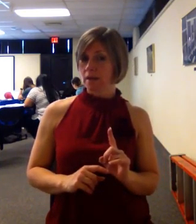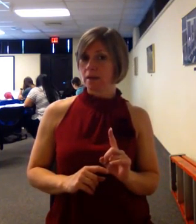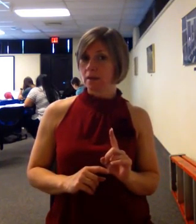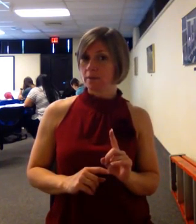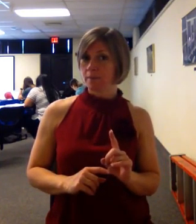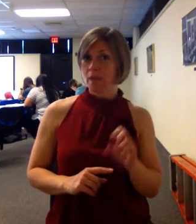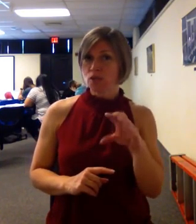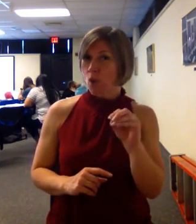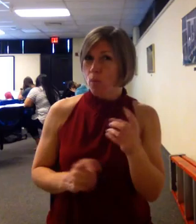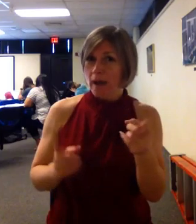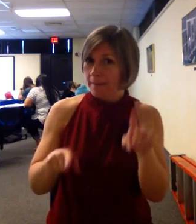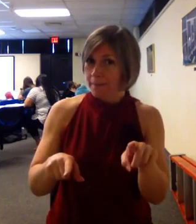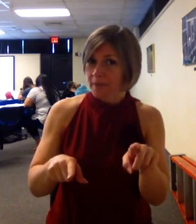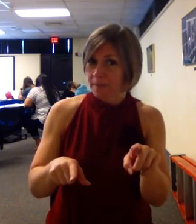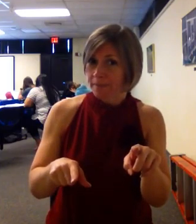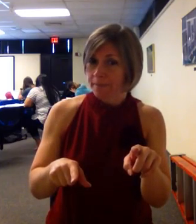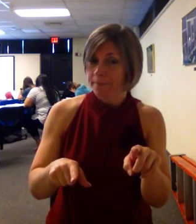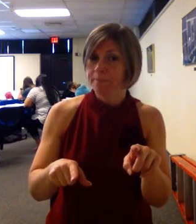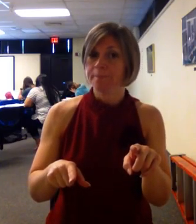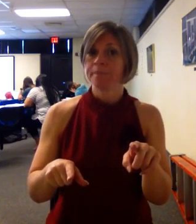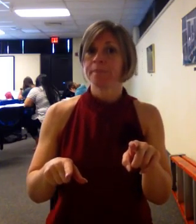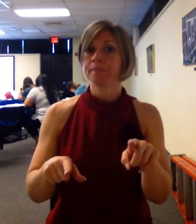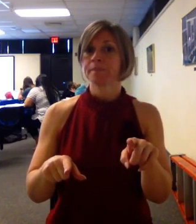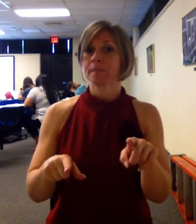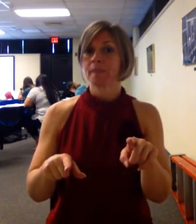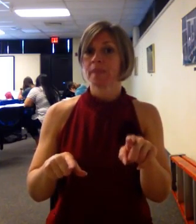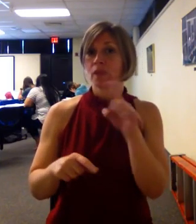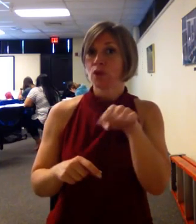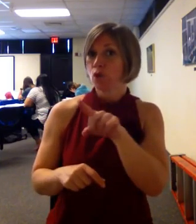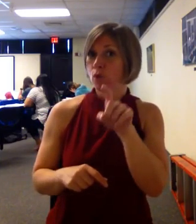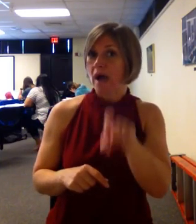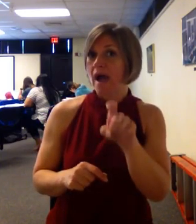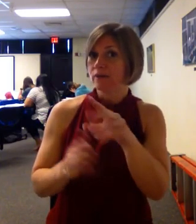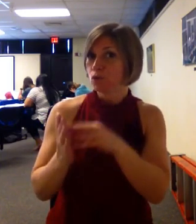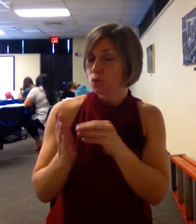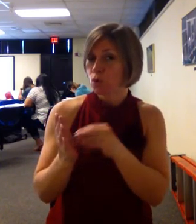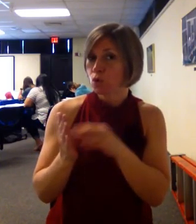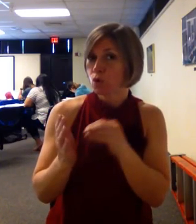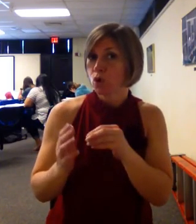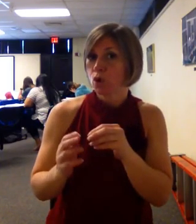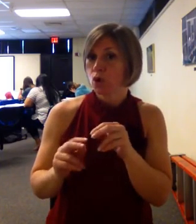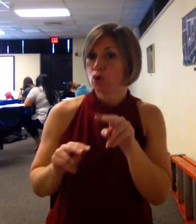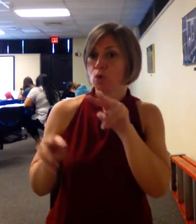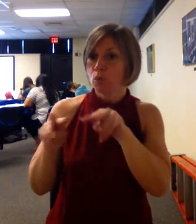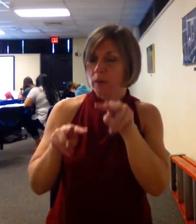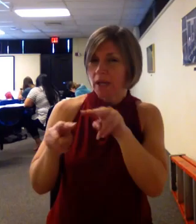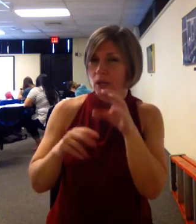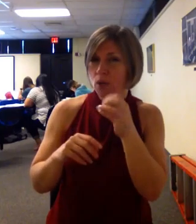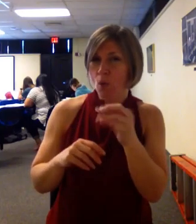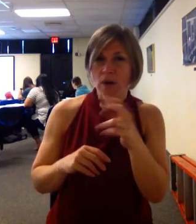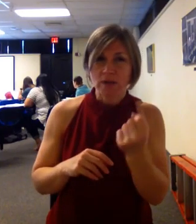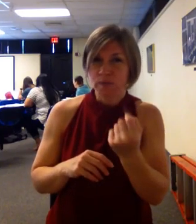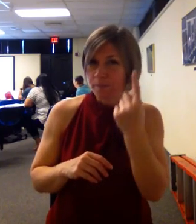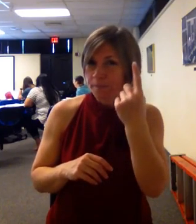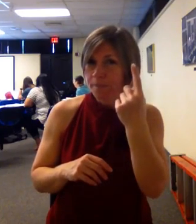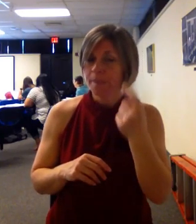So what's happening is, what you've got to learn to read for and understand is, if you're